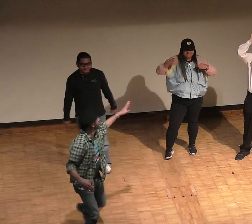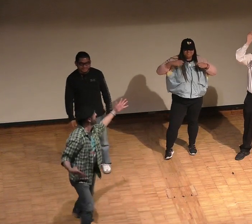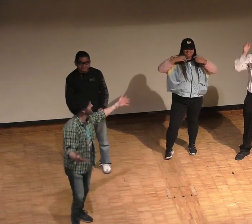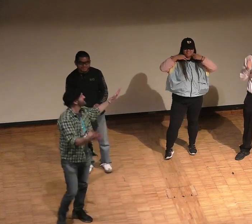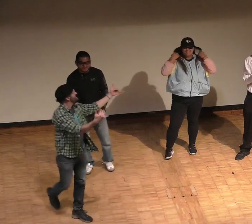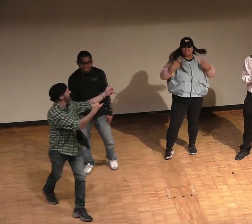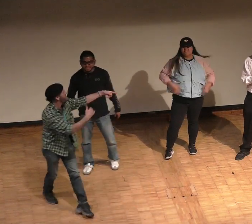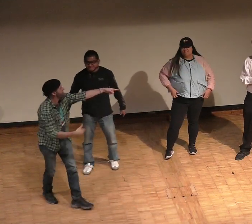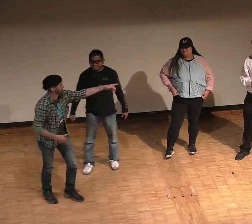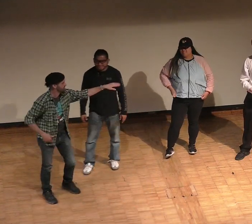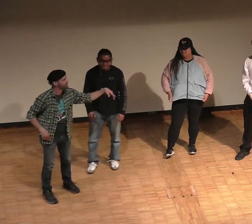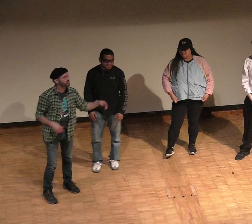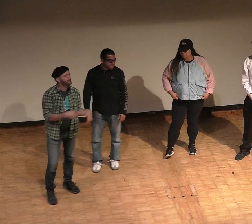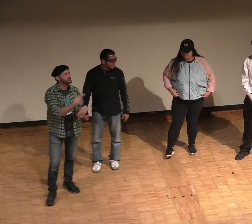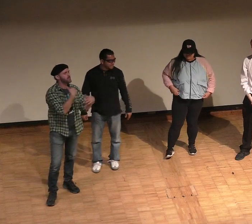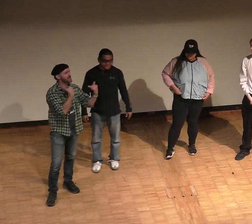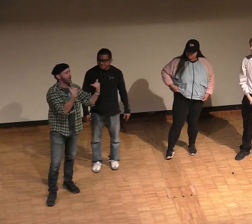Okay, great. Now,